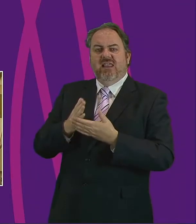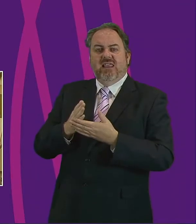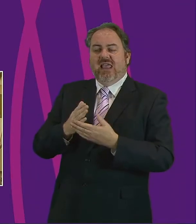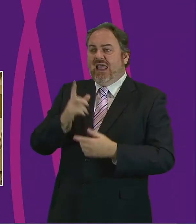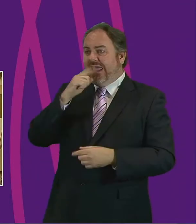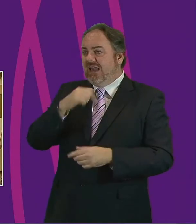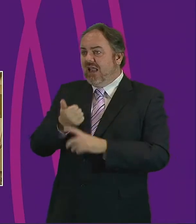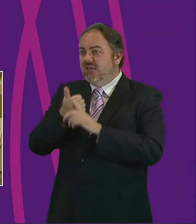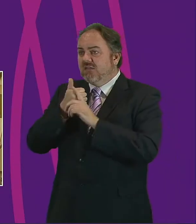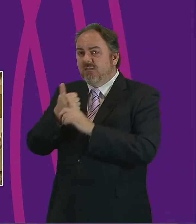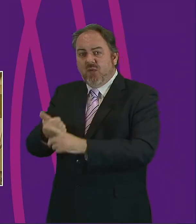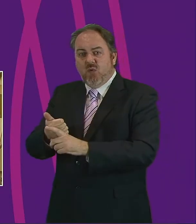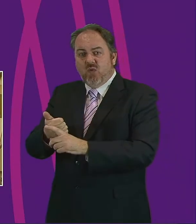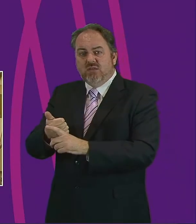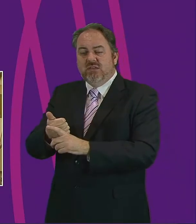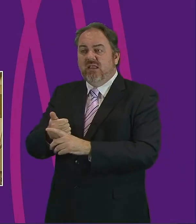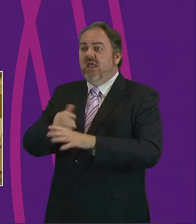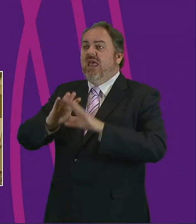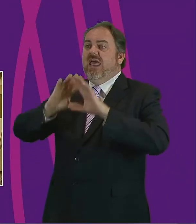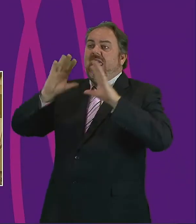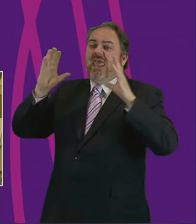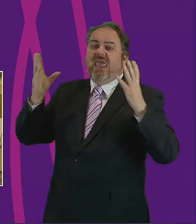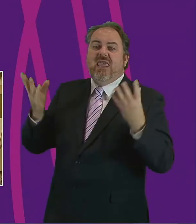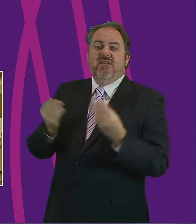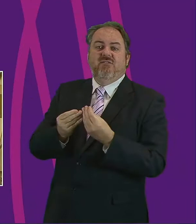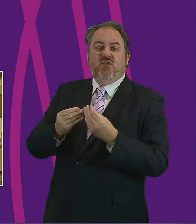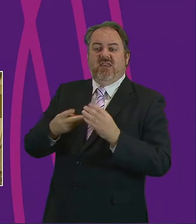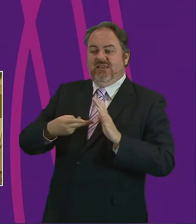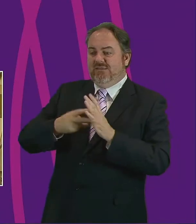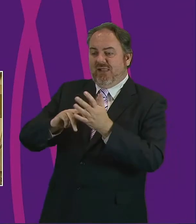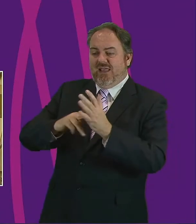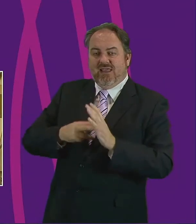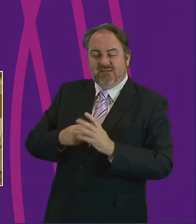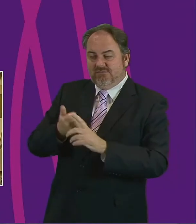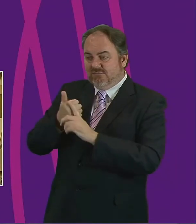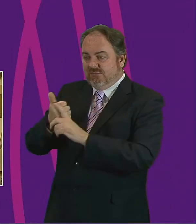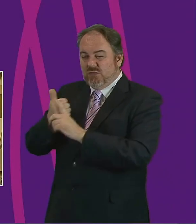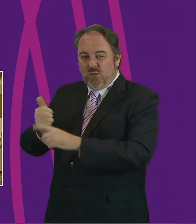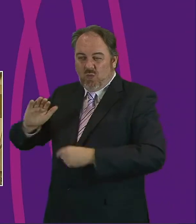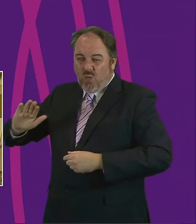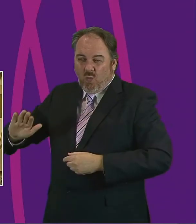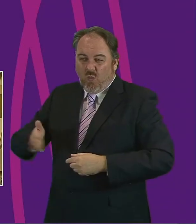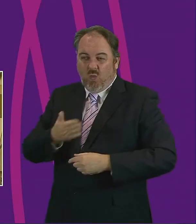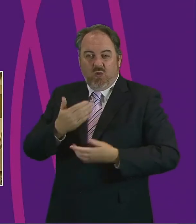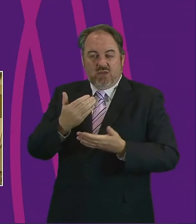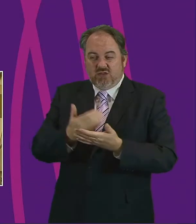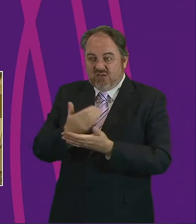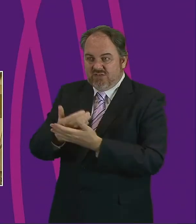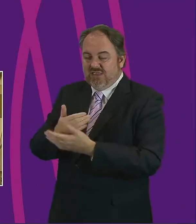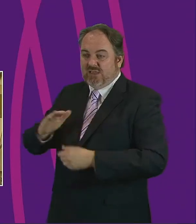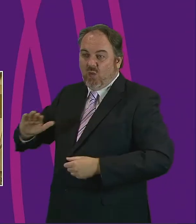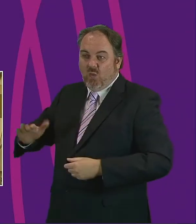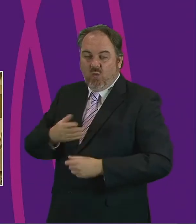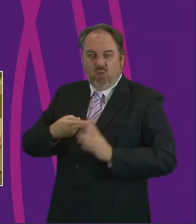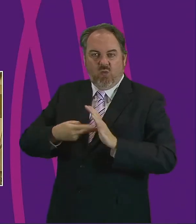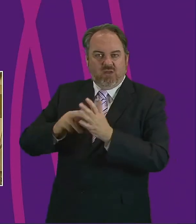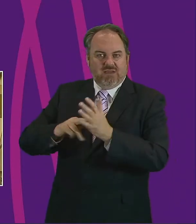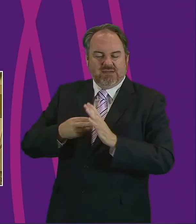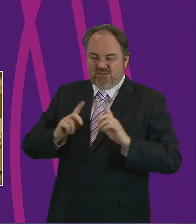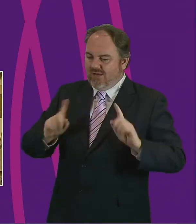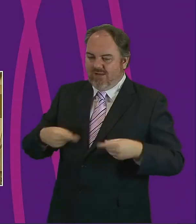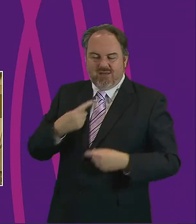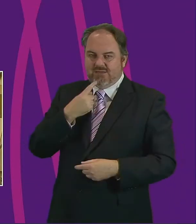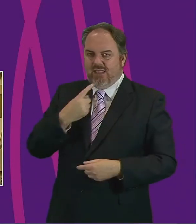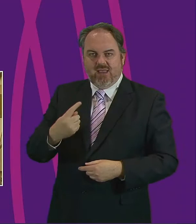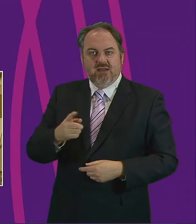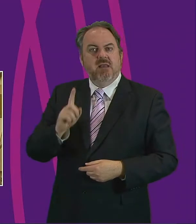can flex any scheme to take account of and cater for absolutely everyone. I wish I could, but I can't do that. But